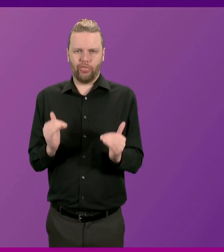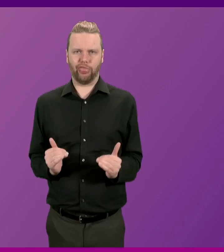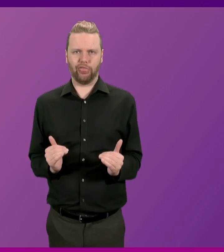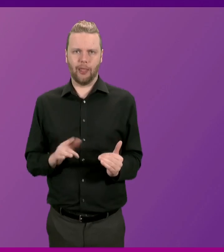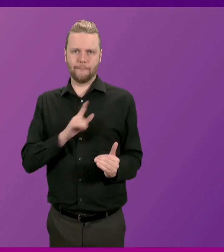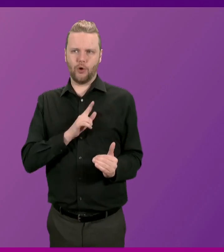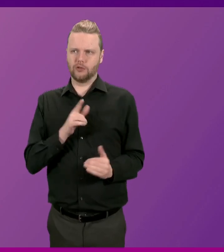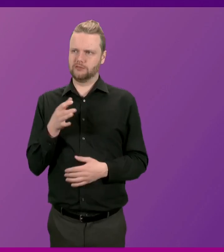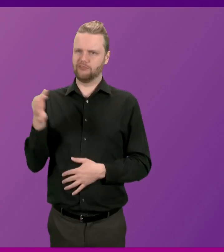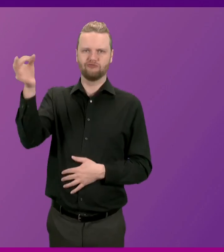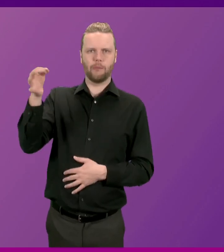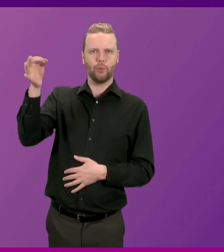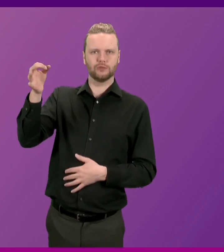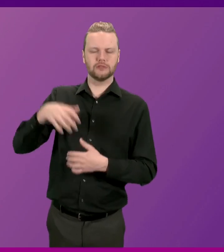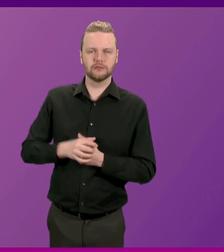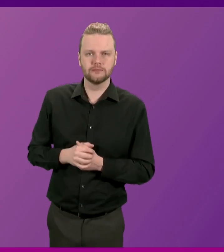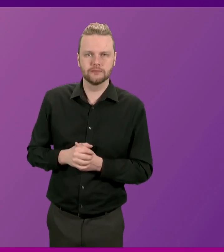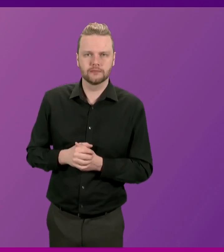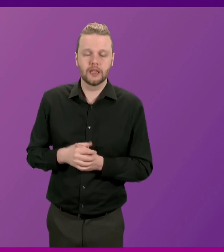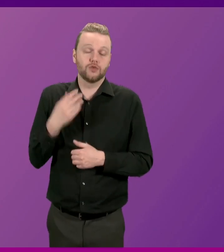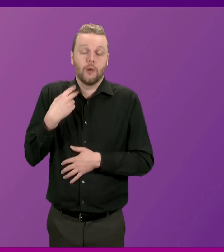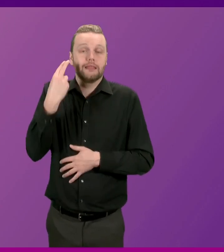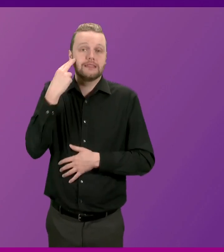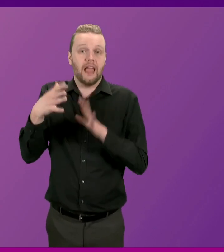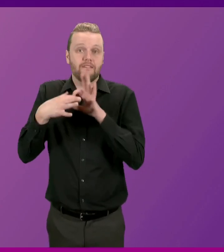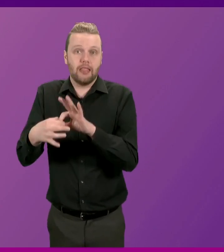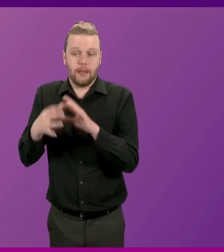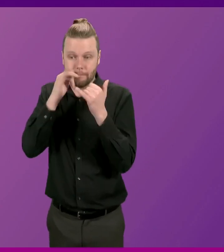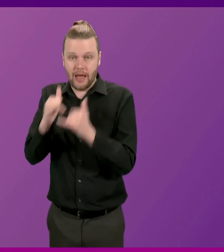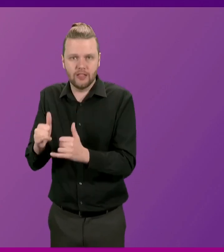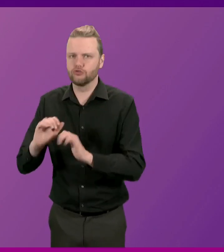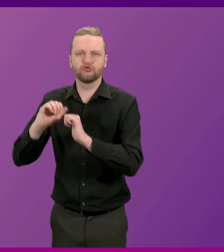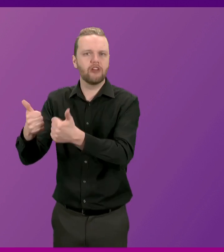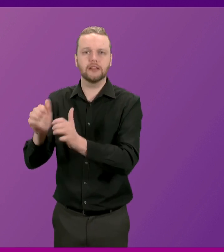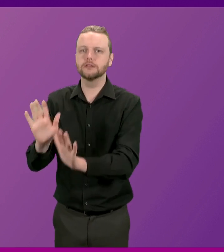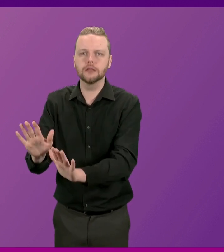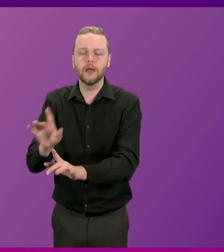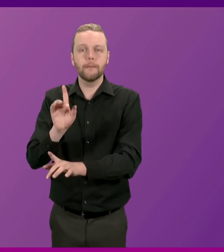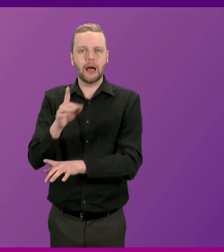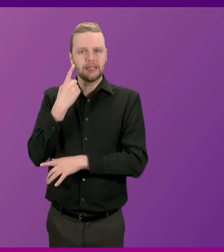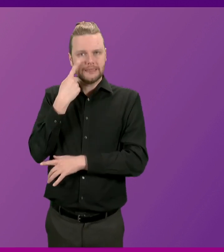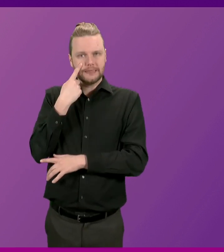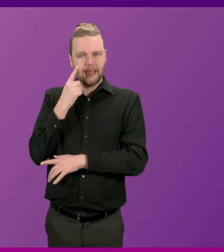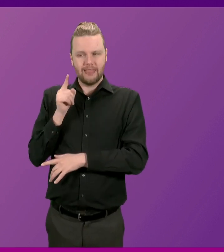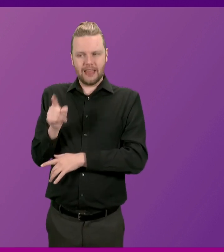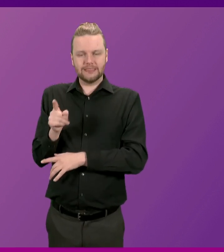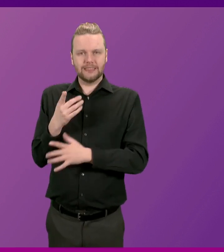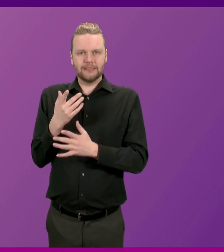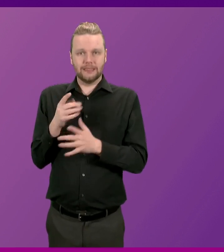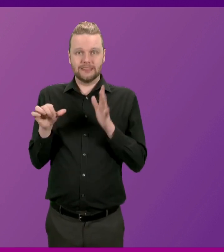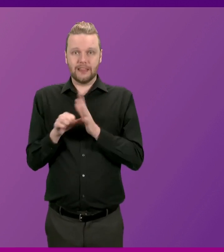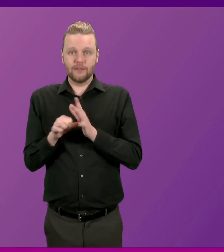are remote? So, you know, the DeafLinks pilot is great, but I can see that it might be quite difficult